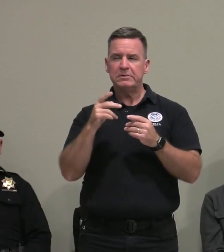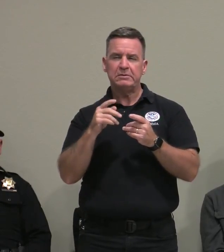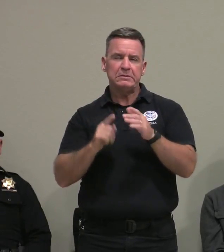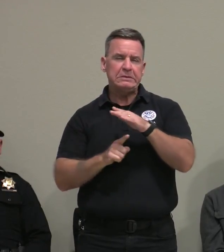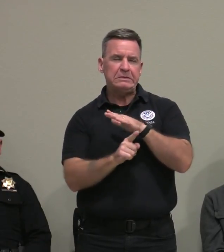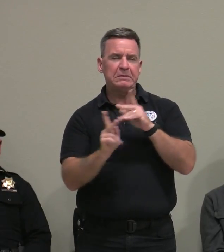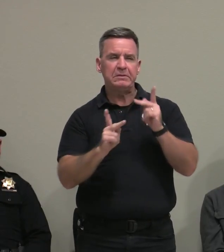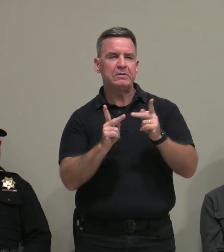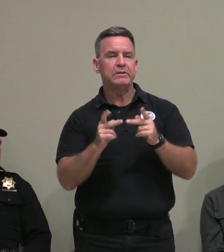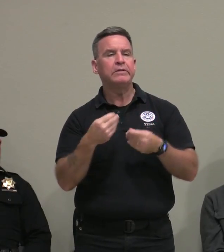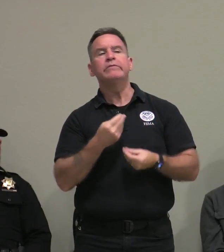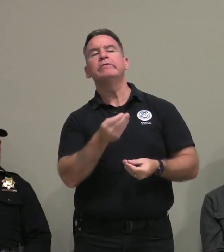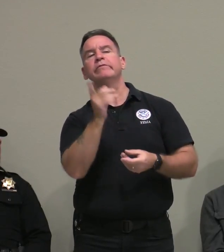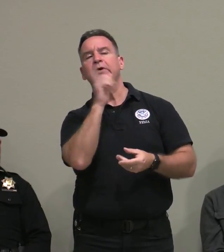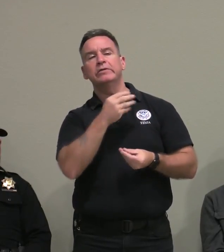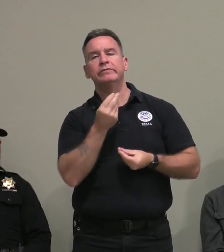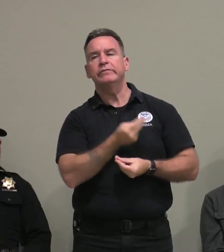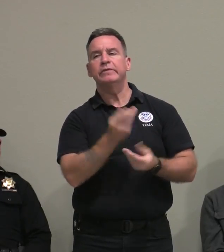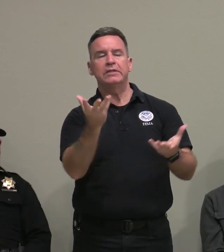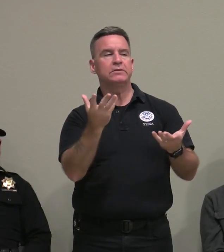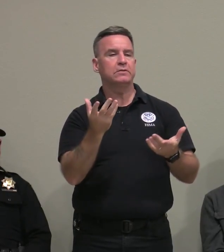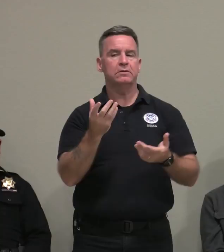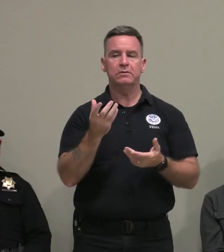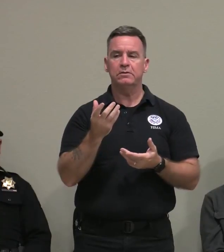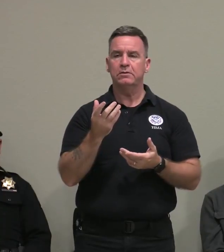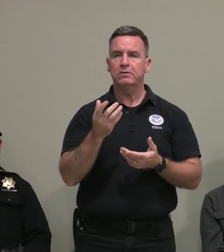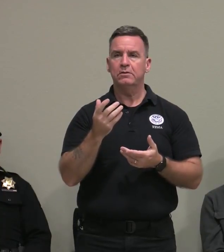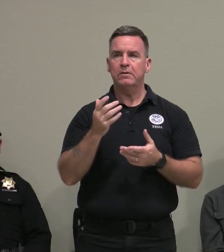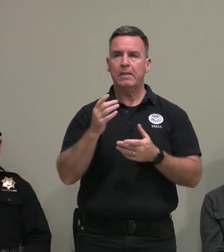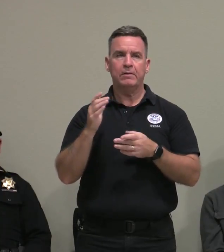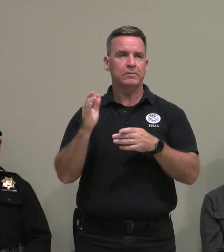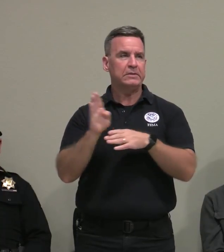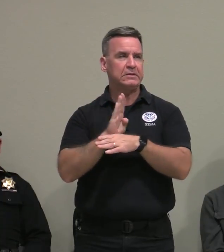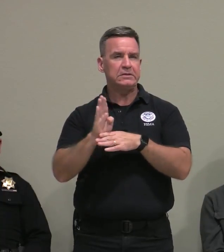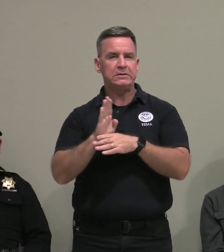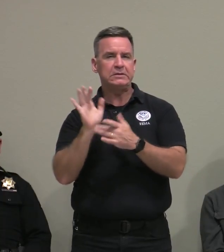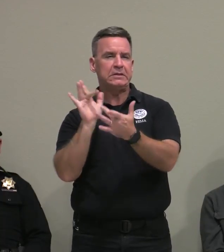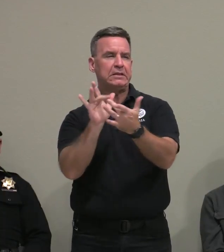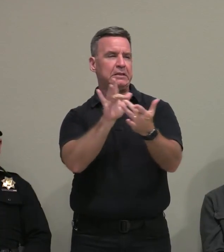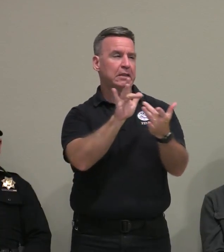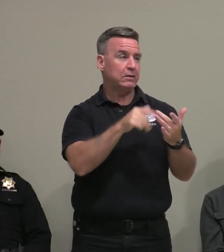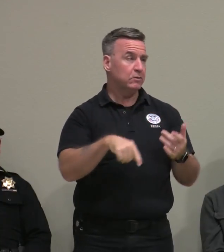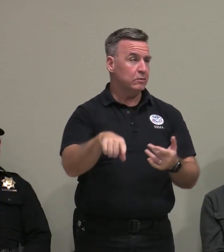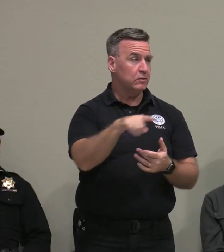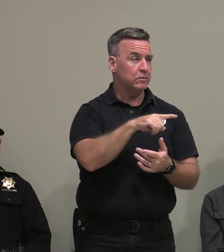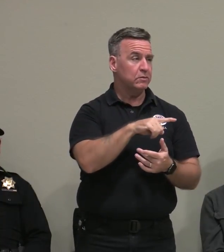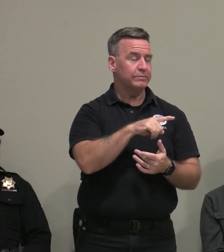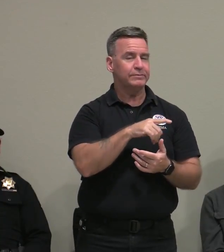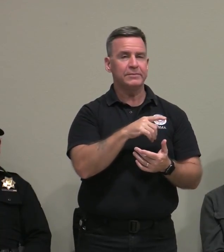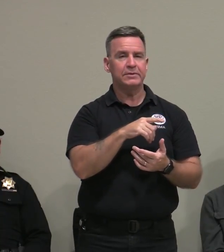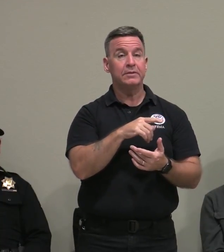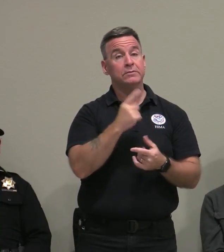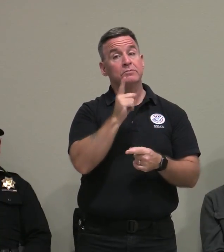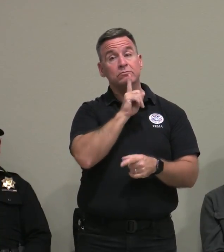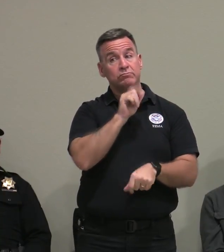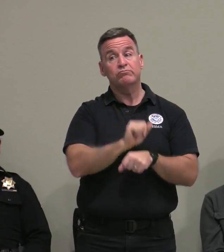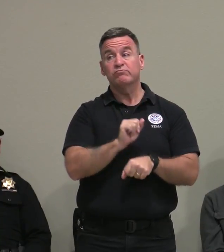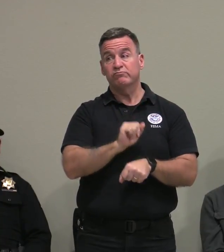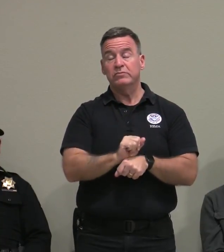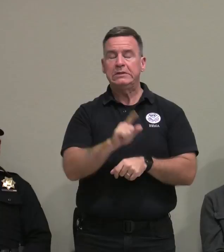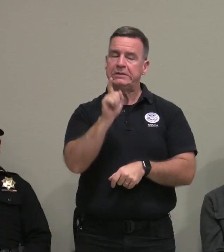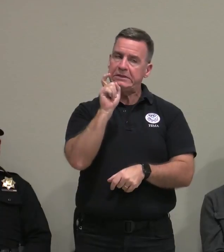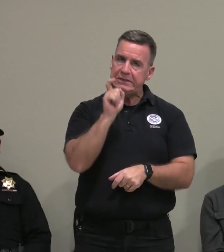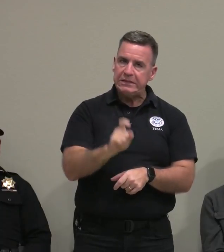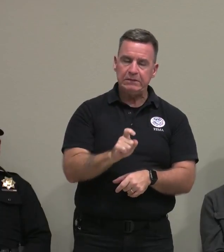giving you information or entities reaching out to you is really correct. You have